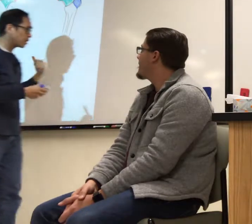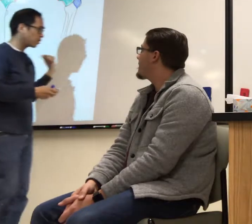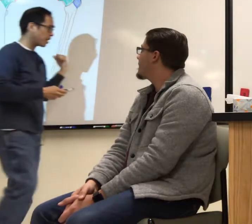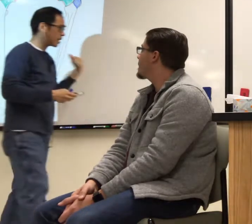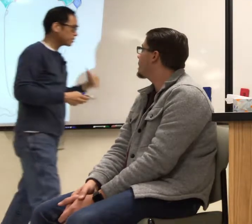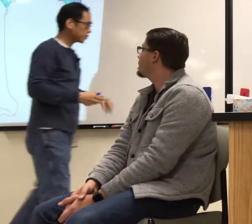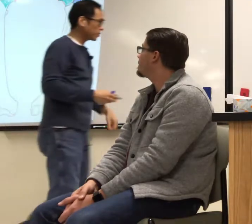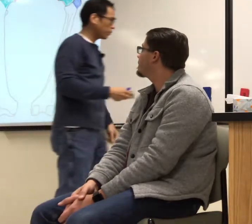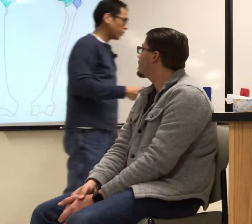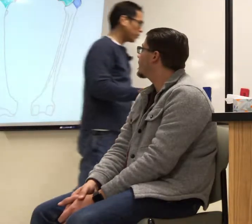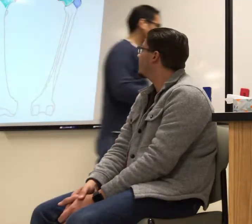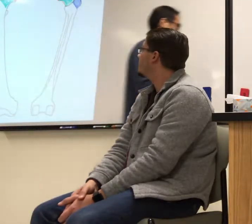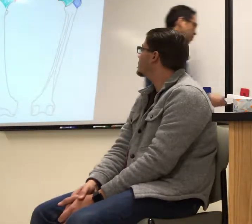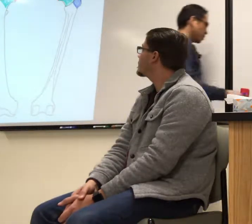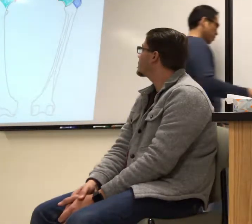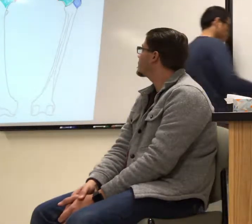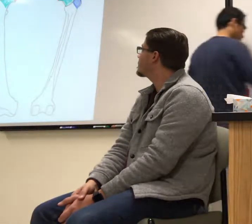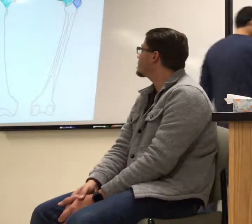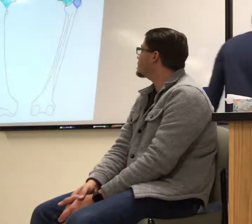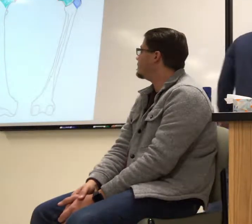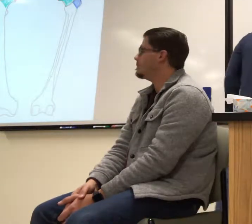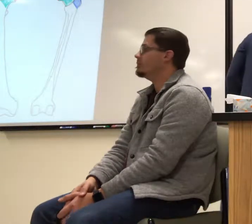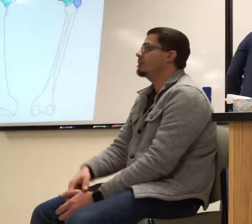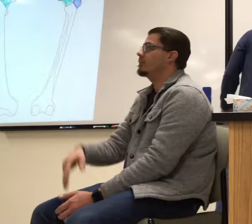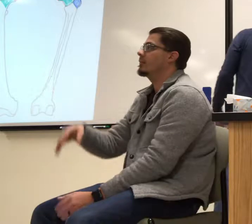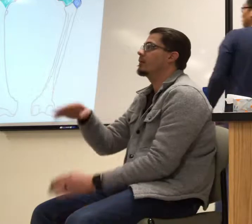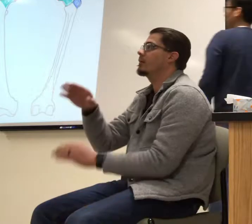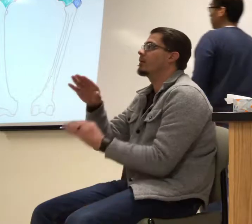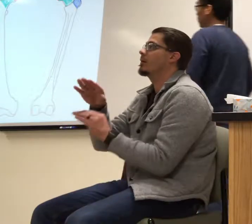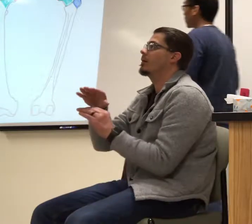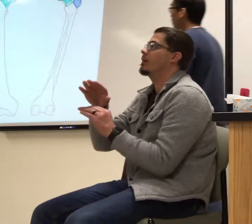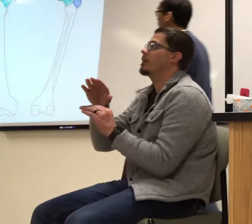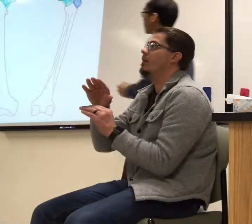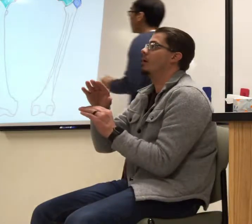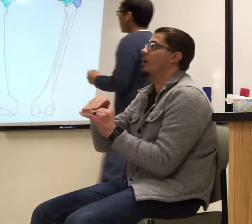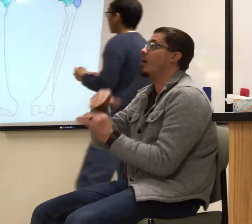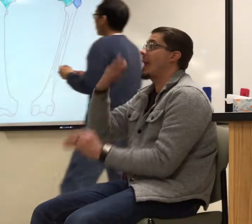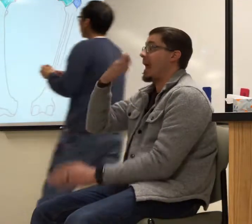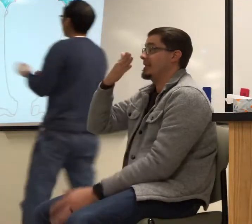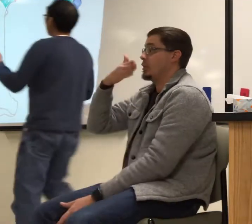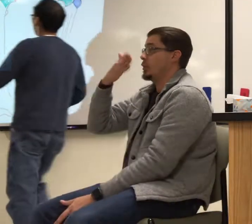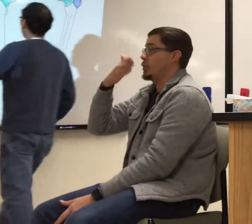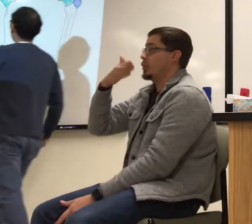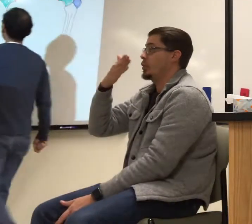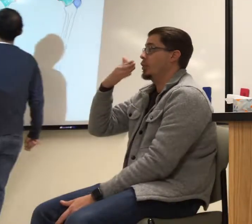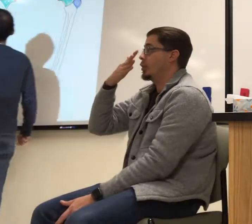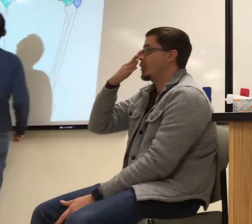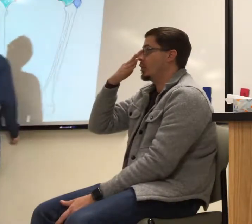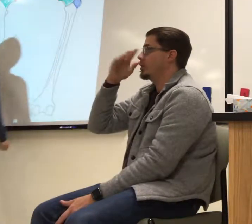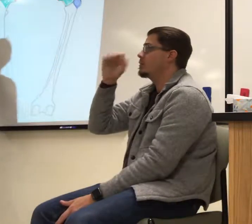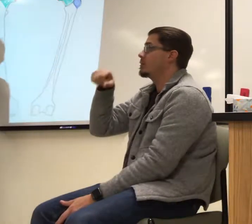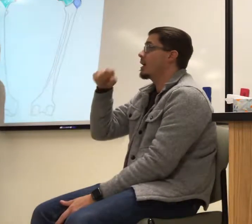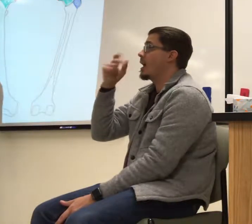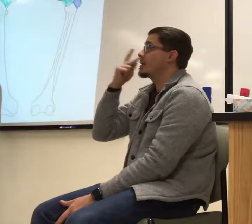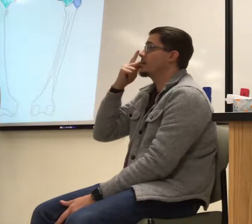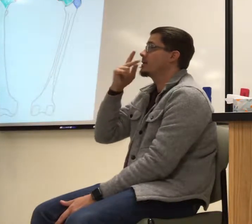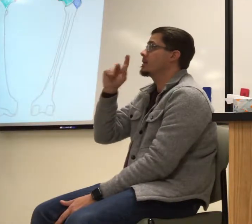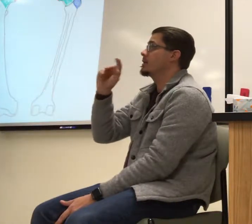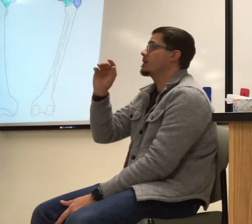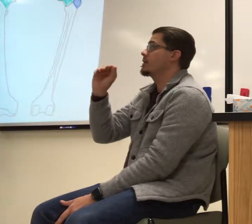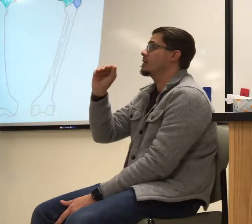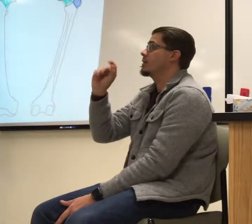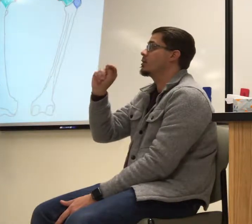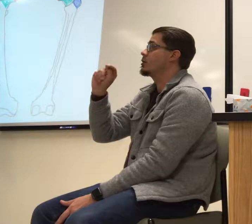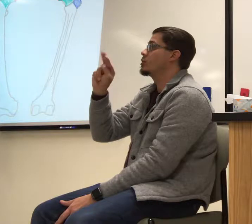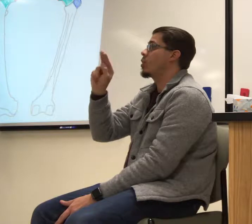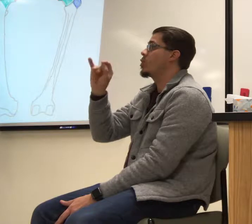Anyways, on the anterior view, you can also see the trochanter. I would say right